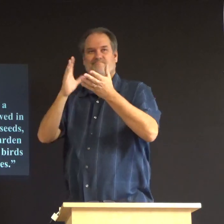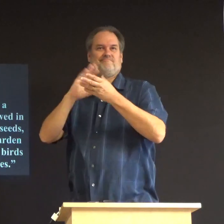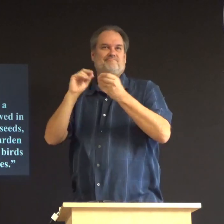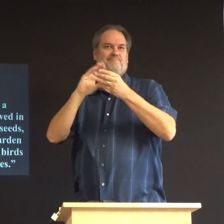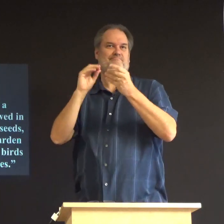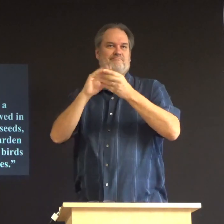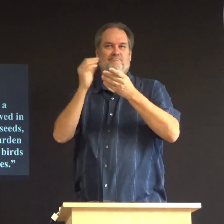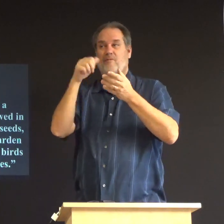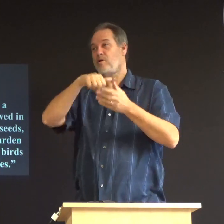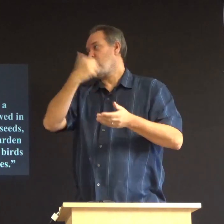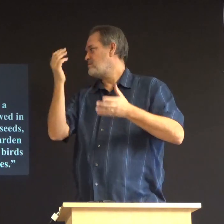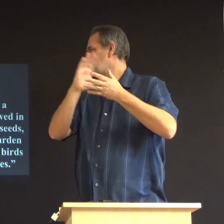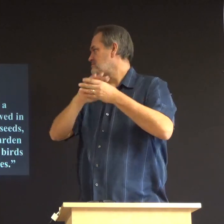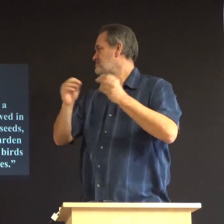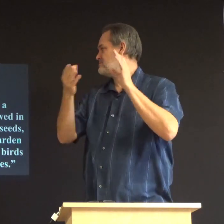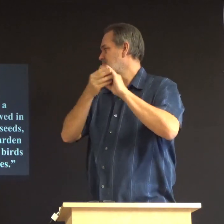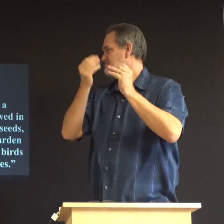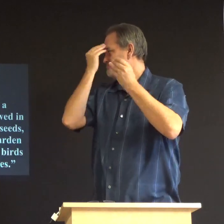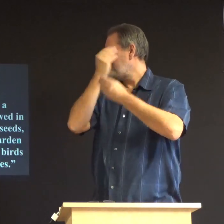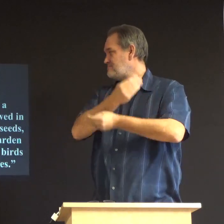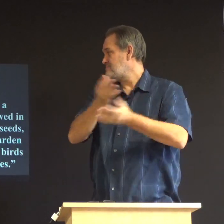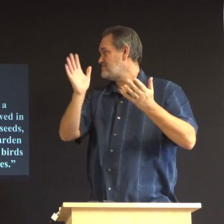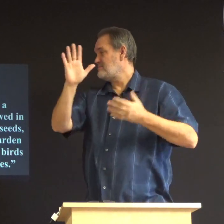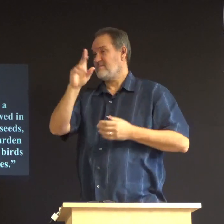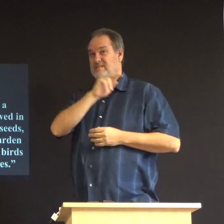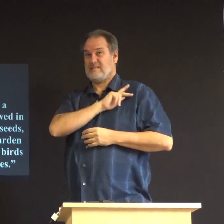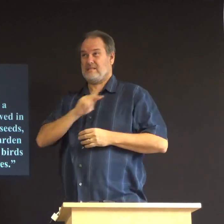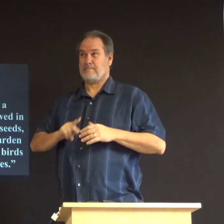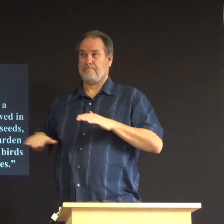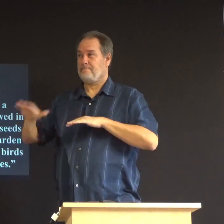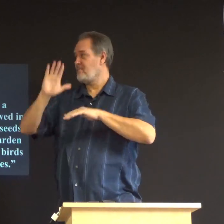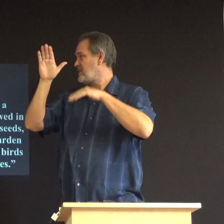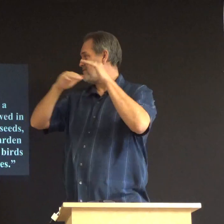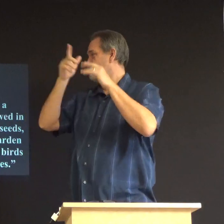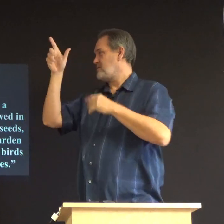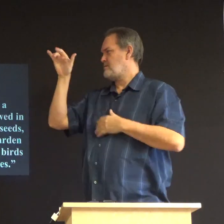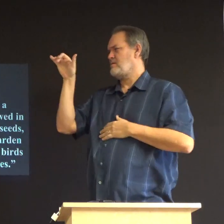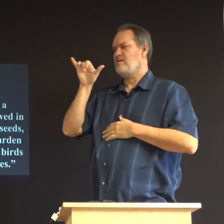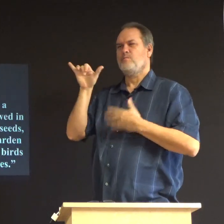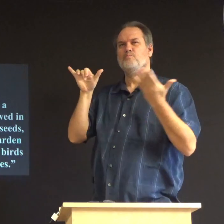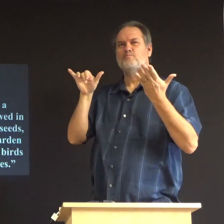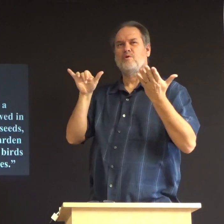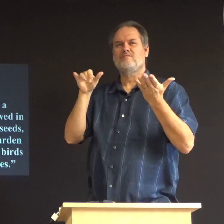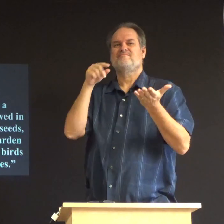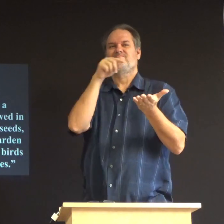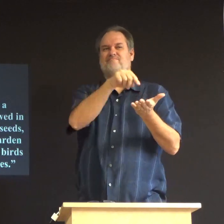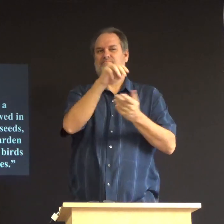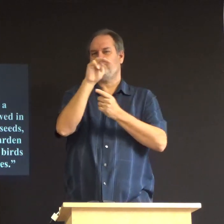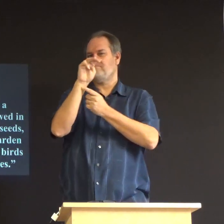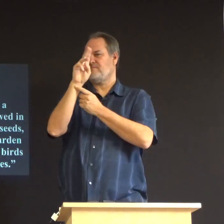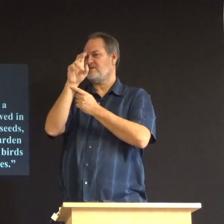Jesus presented another parable to them. The kingdom of heaven is like a mustard seed